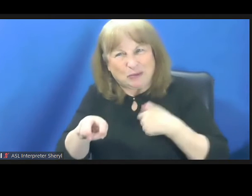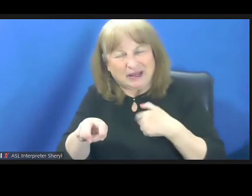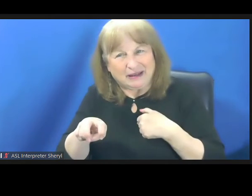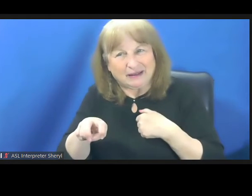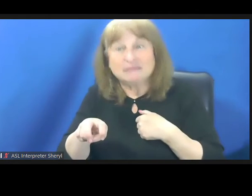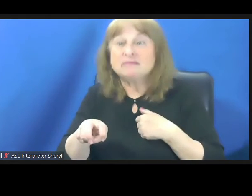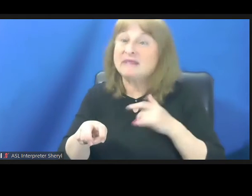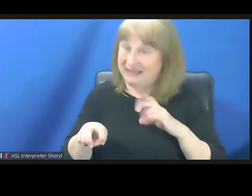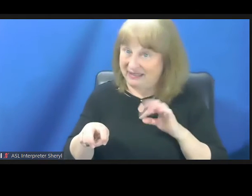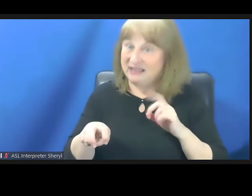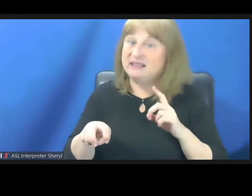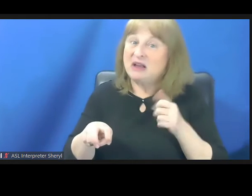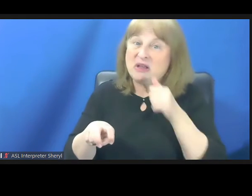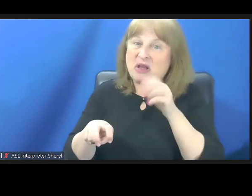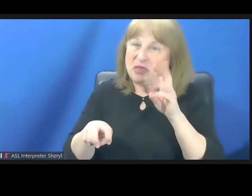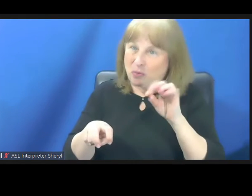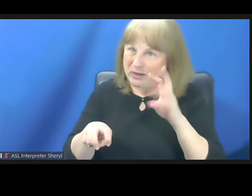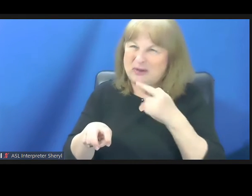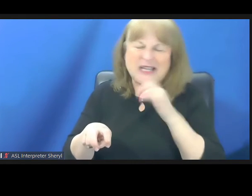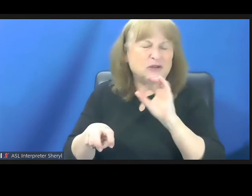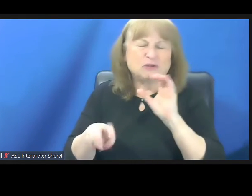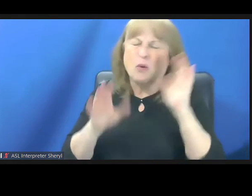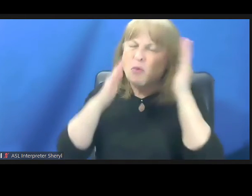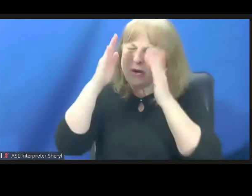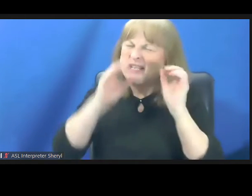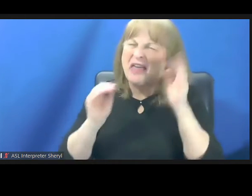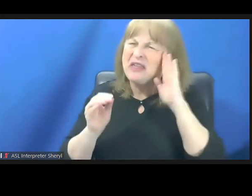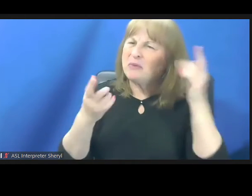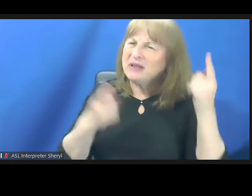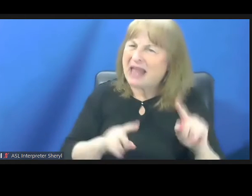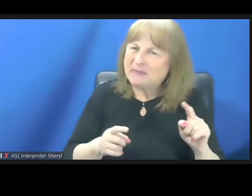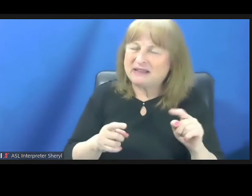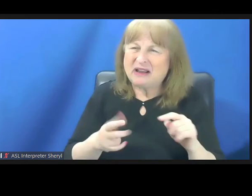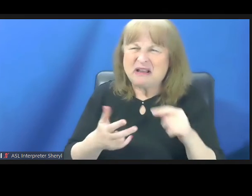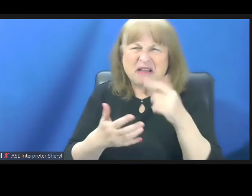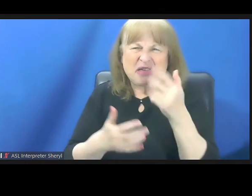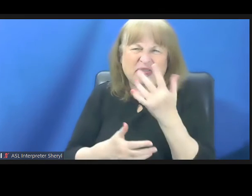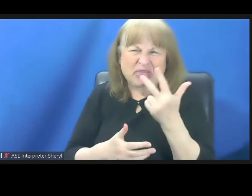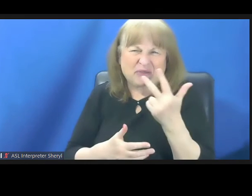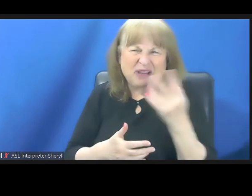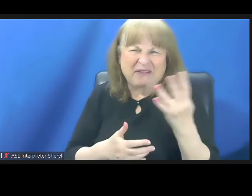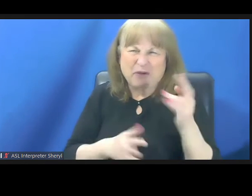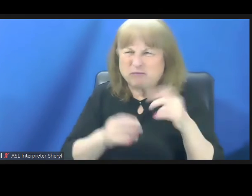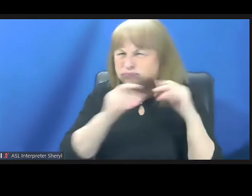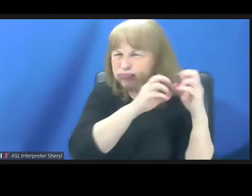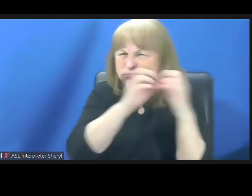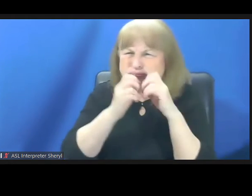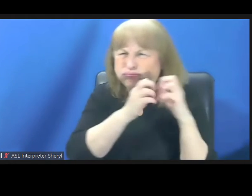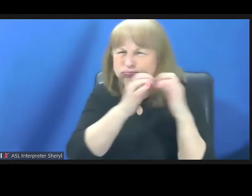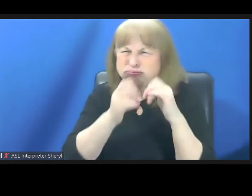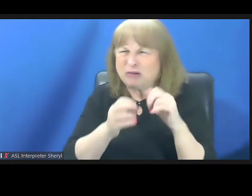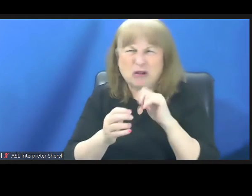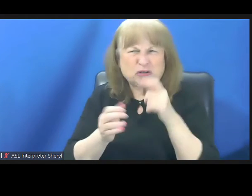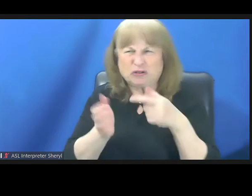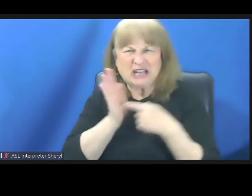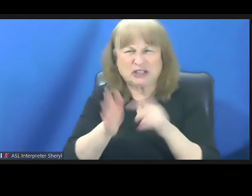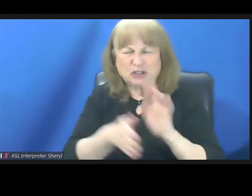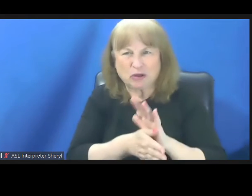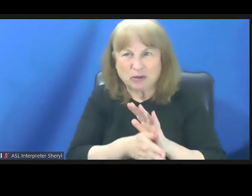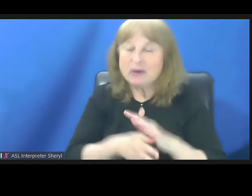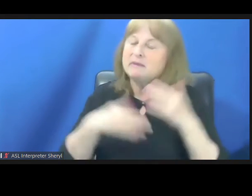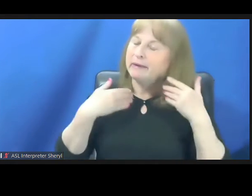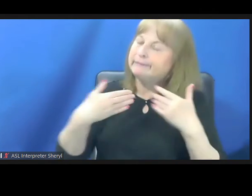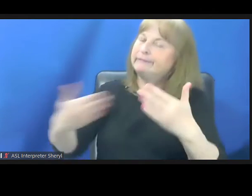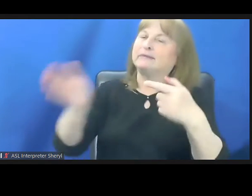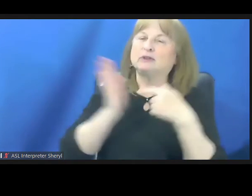I did. And she said, don't worry, nothing will happen. There were three or four of them arguing that this should not happen. And we shot the